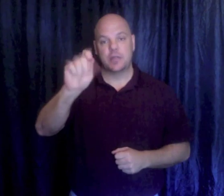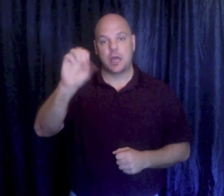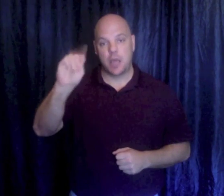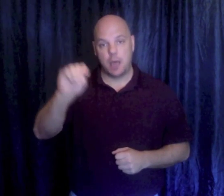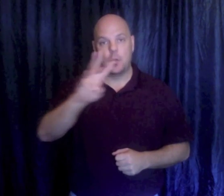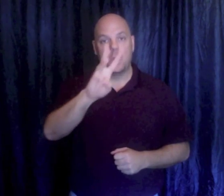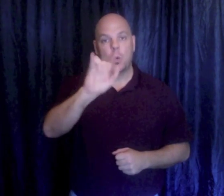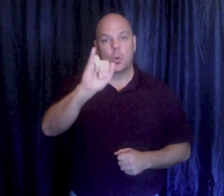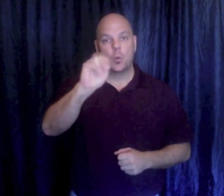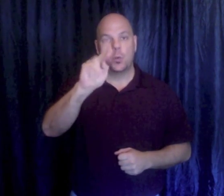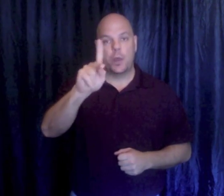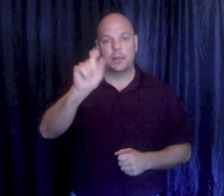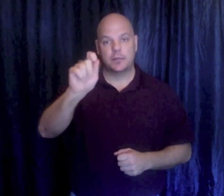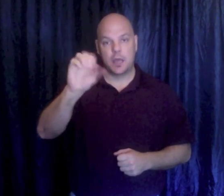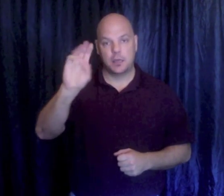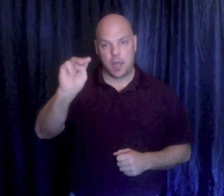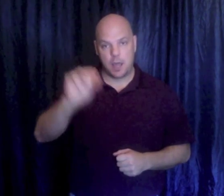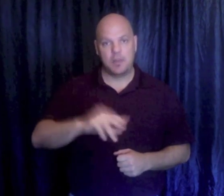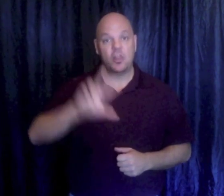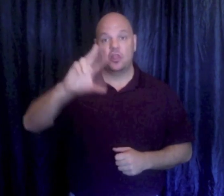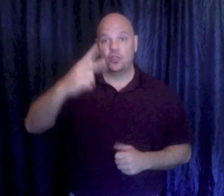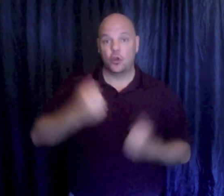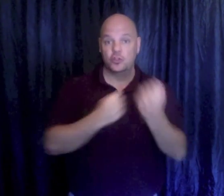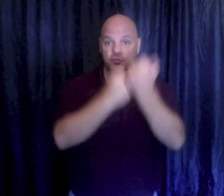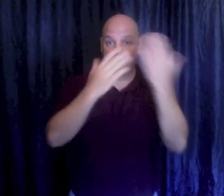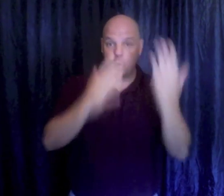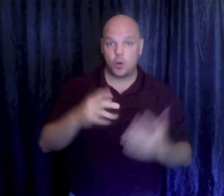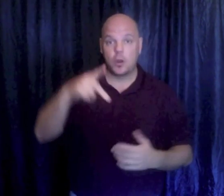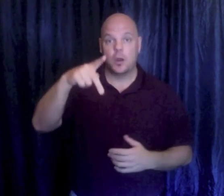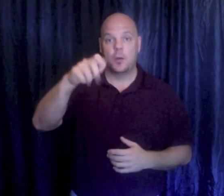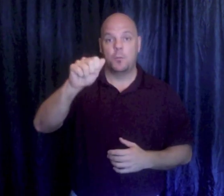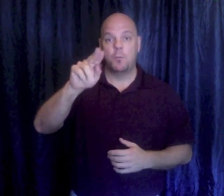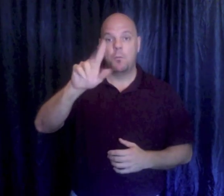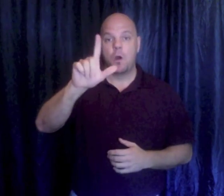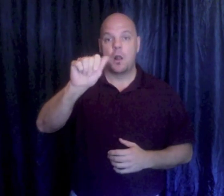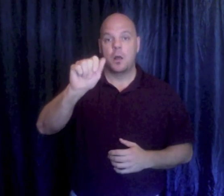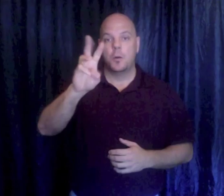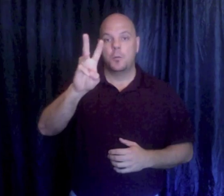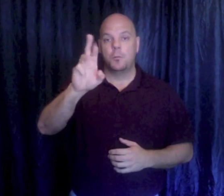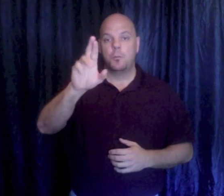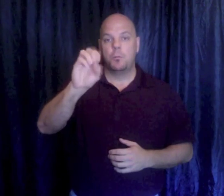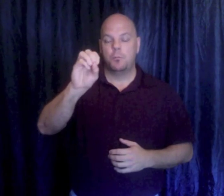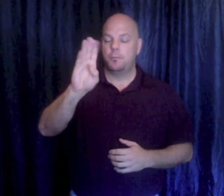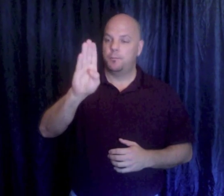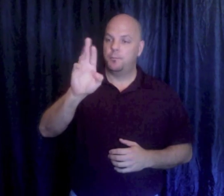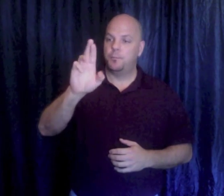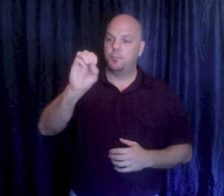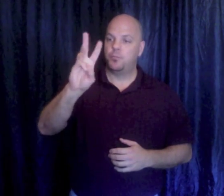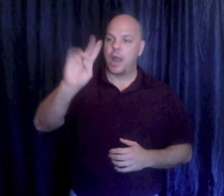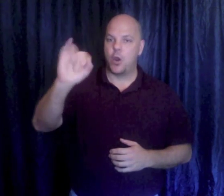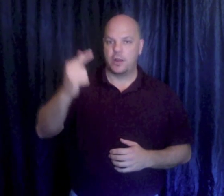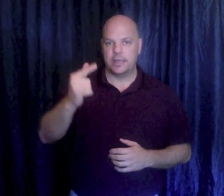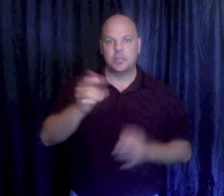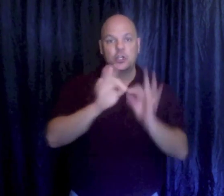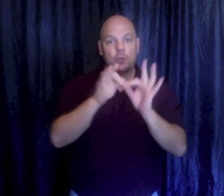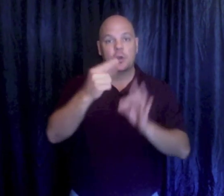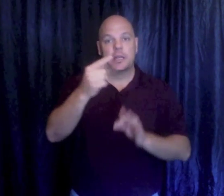and also our new third person and support, Paula Browning, which I believe it's Interpreter Guild. I think it's interpreter-guild.com. I'm going to have